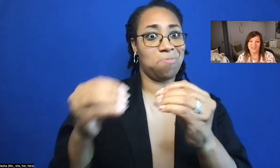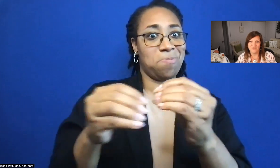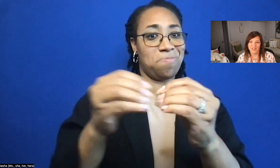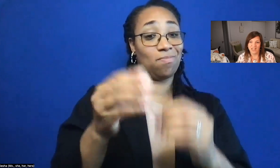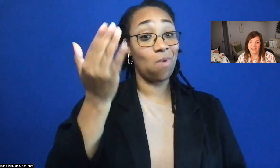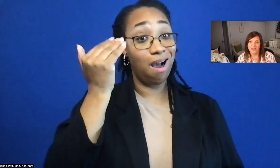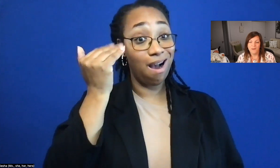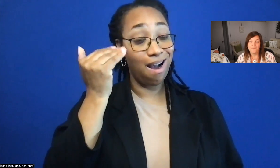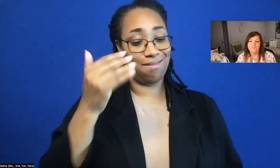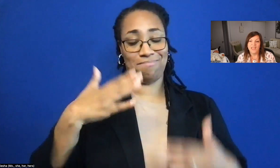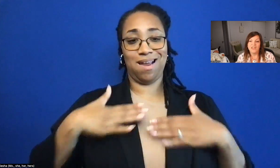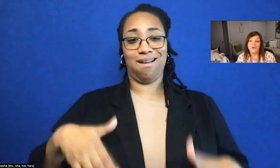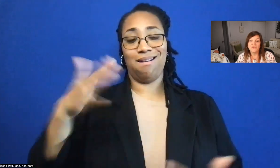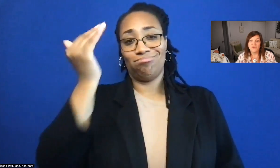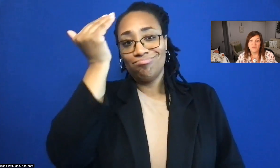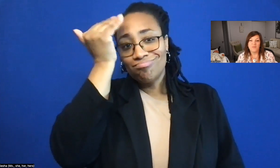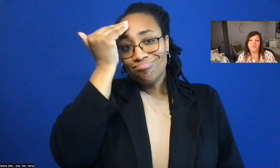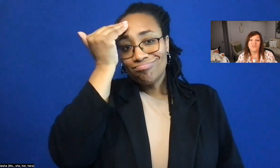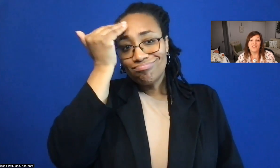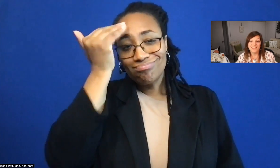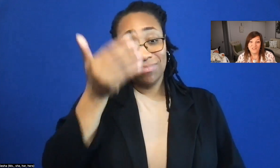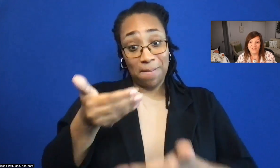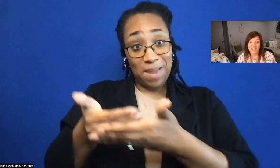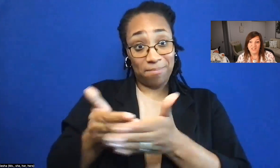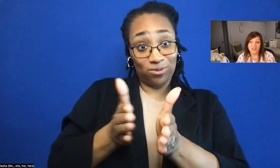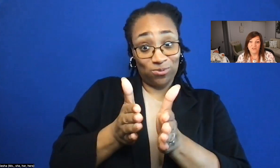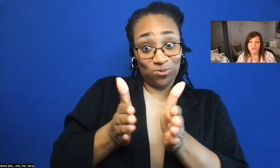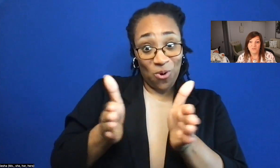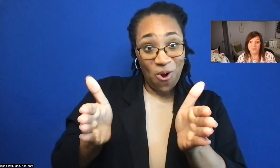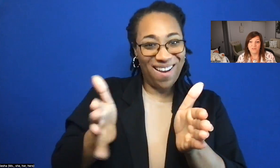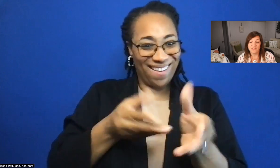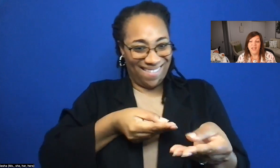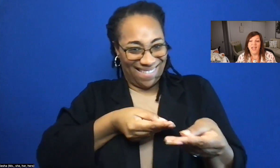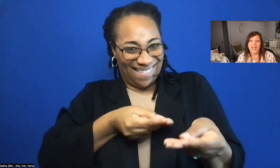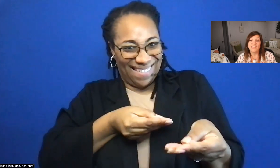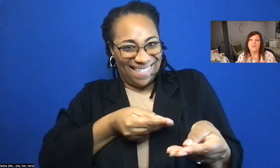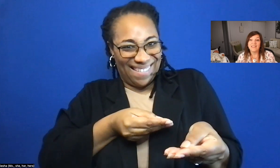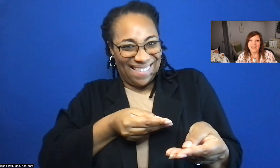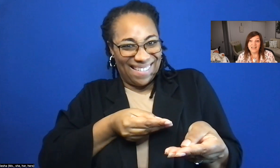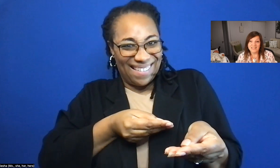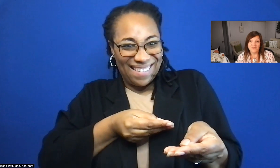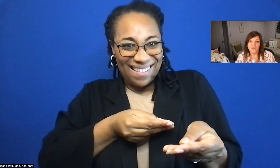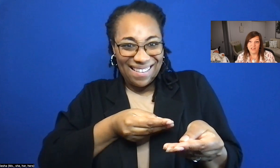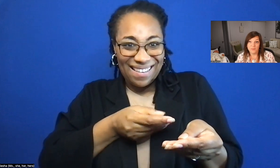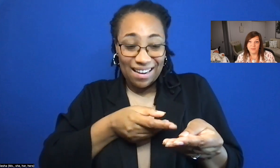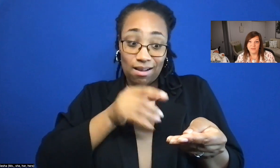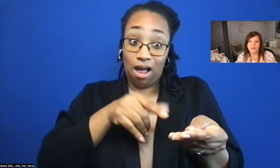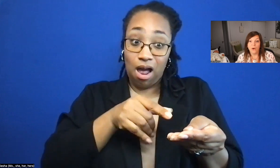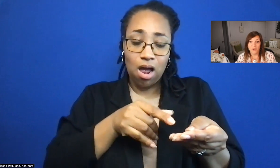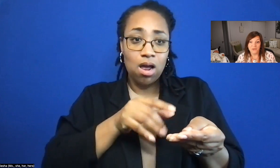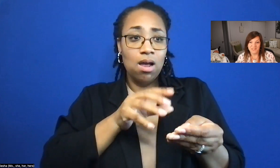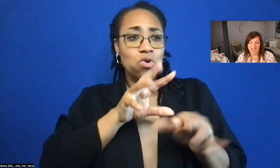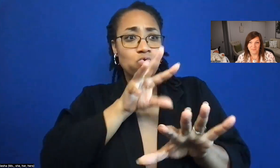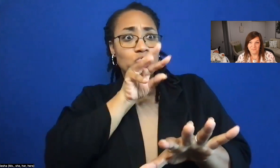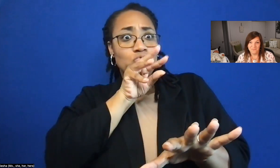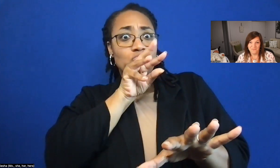during a feeding. It knows your baby will cluster feed during growth spurts, and you need lots of available milk all